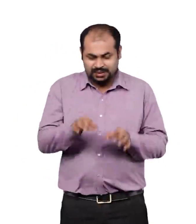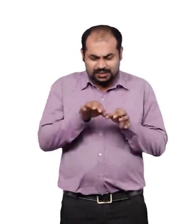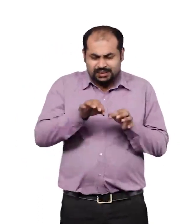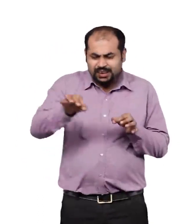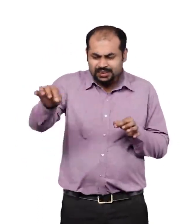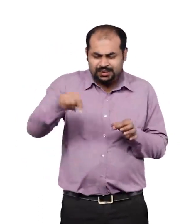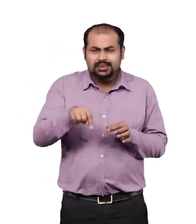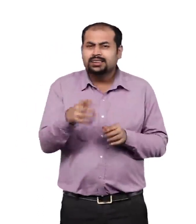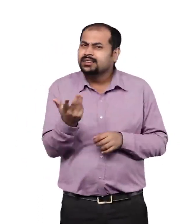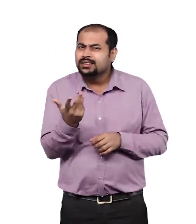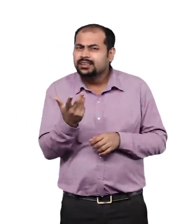Find the distance between